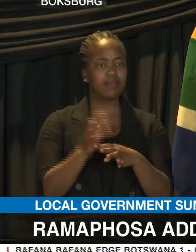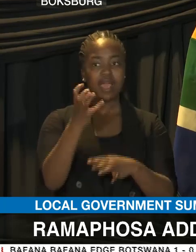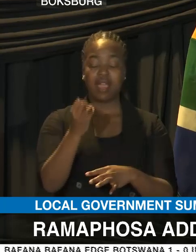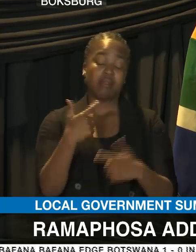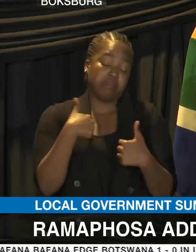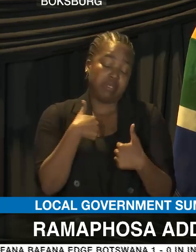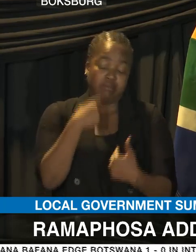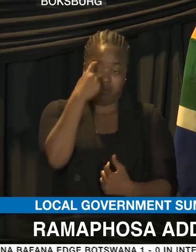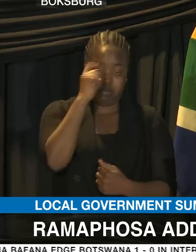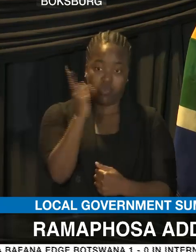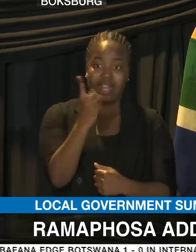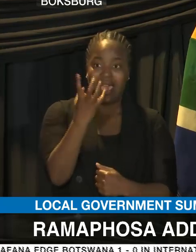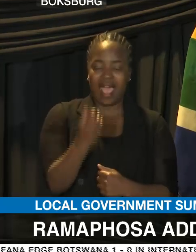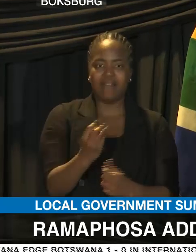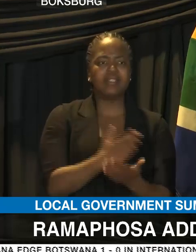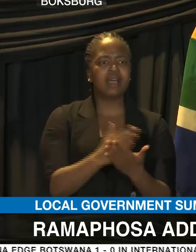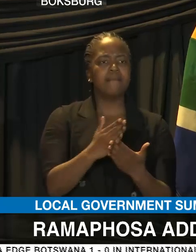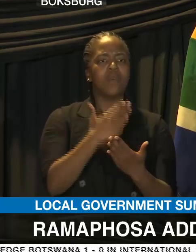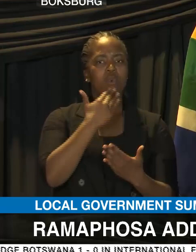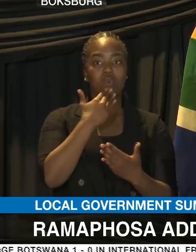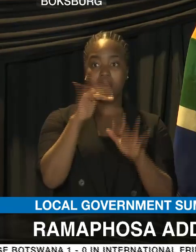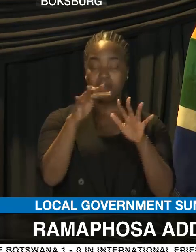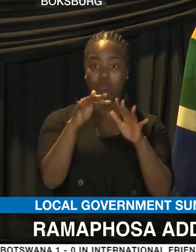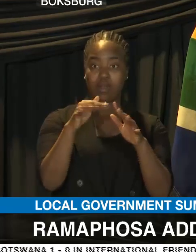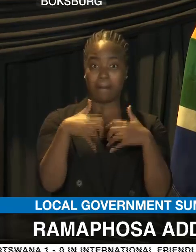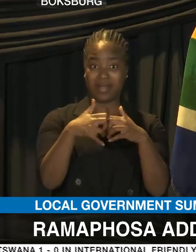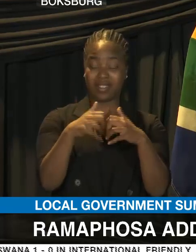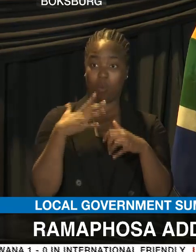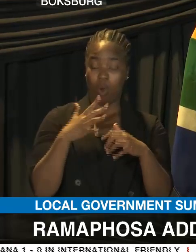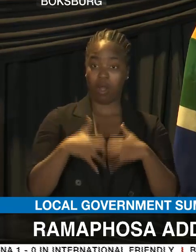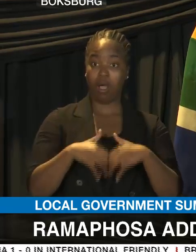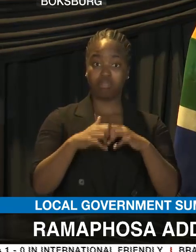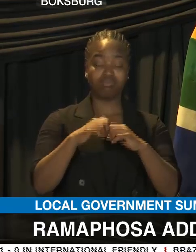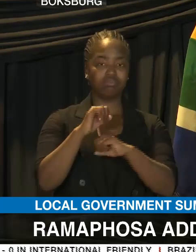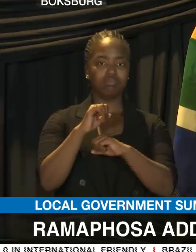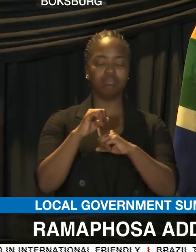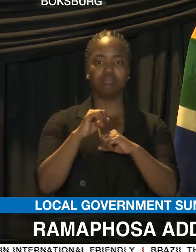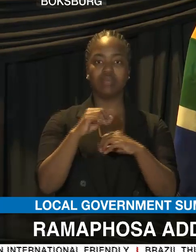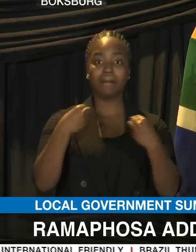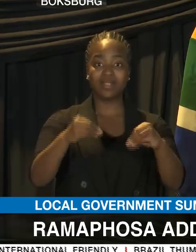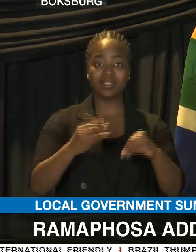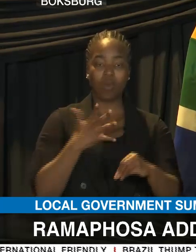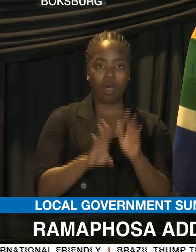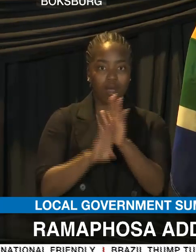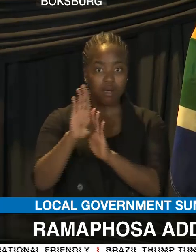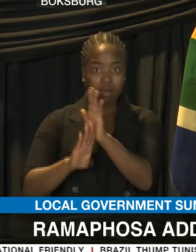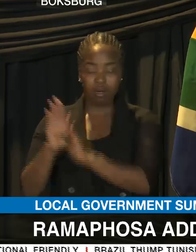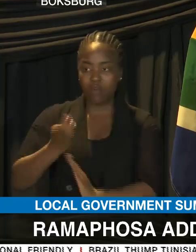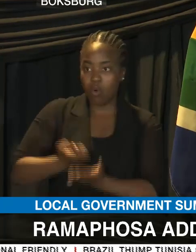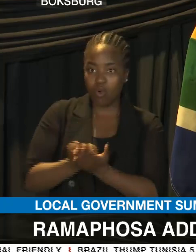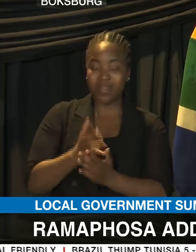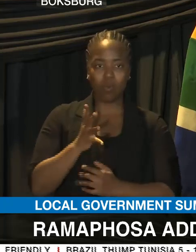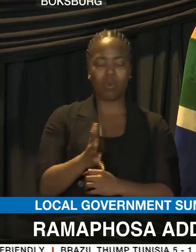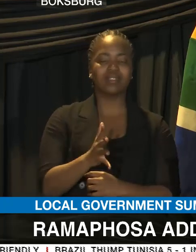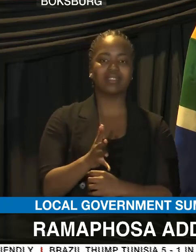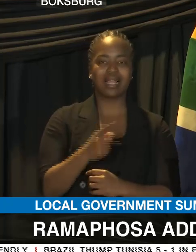book, investment agencies whose assignment is to promote investment.